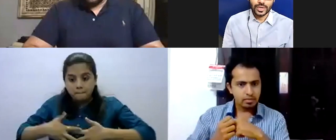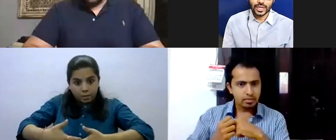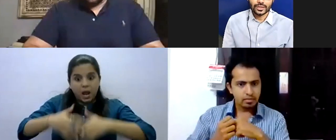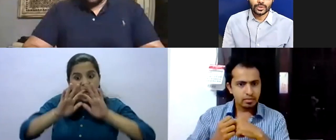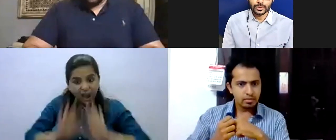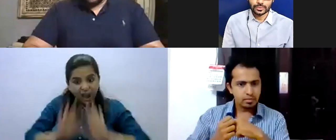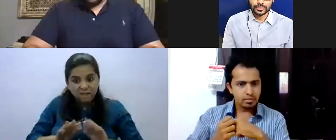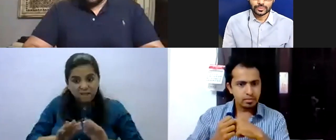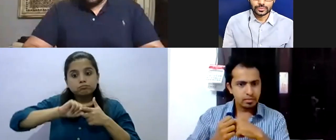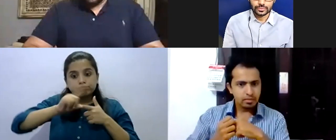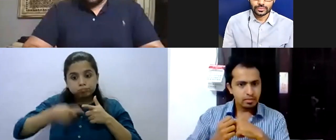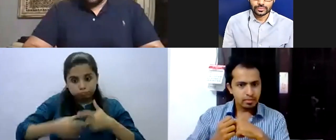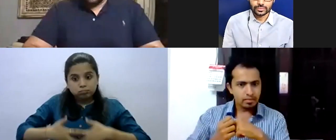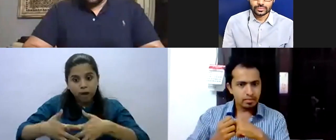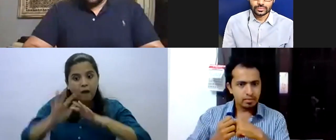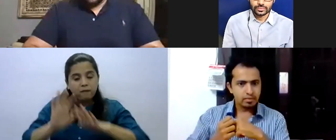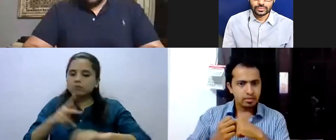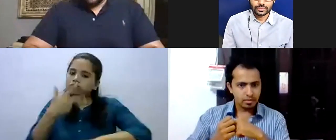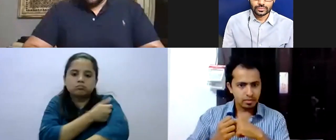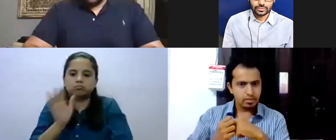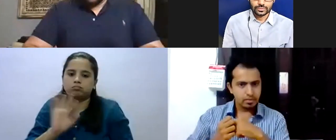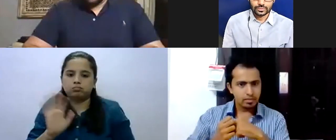she's pregnant, no.